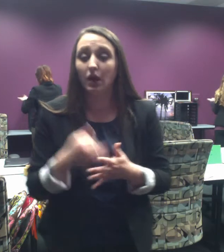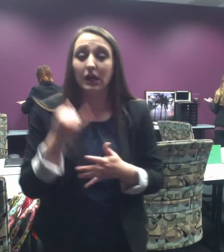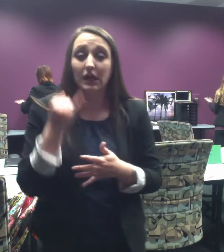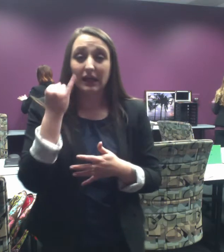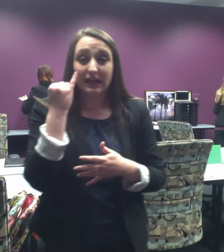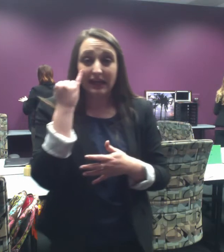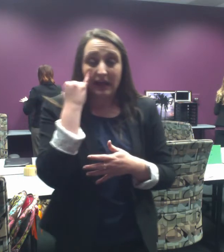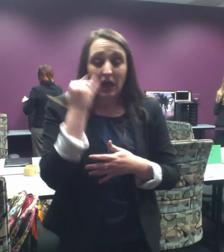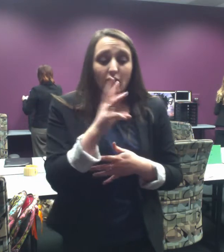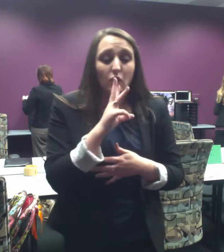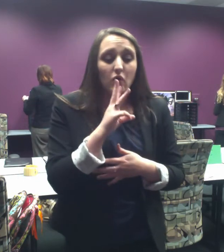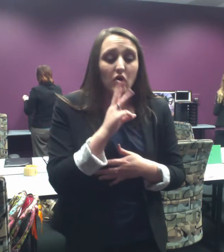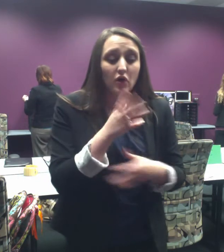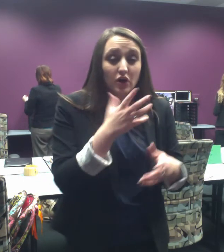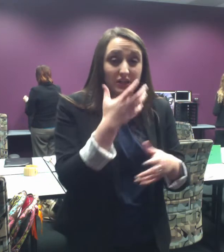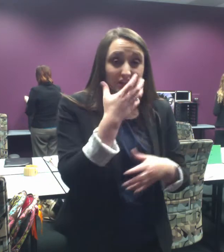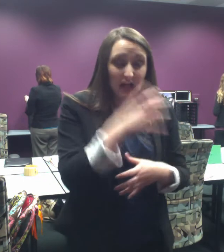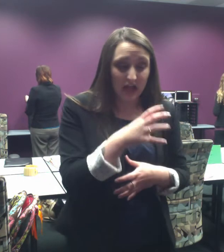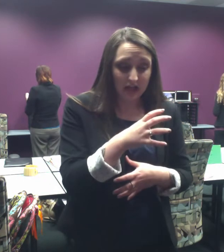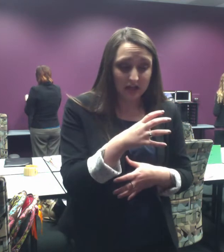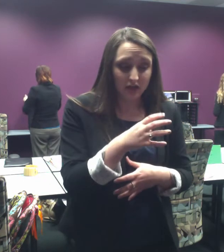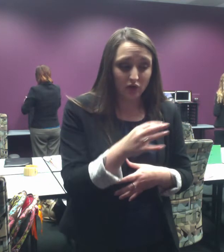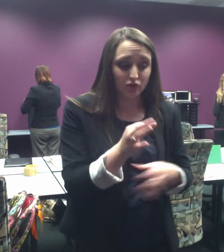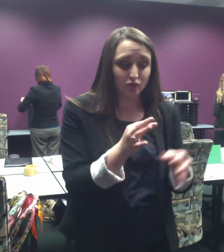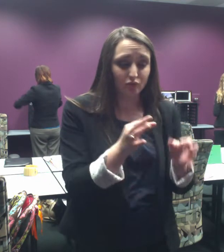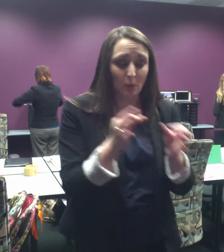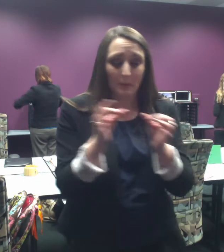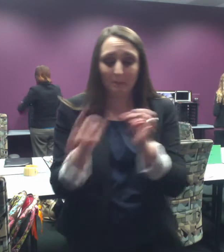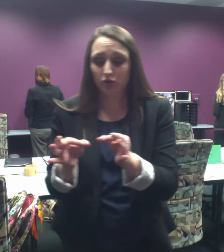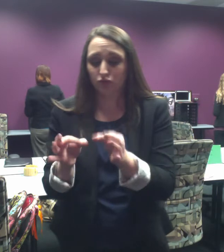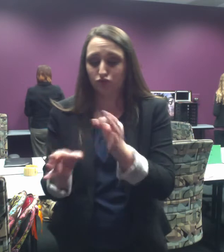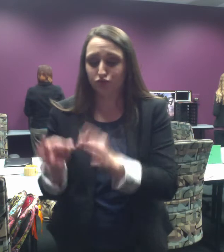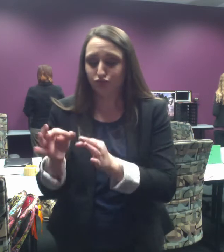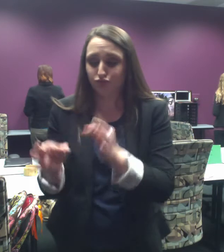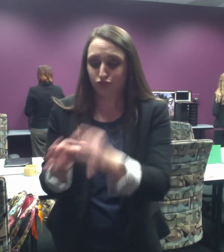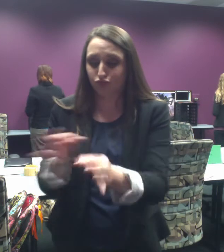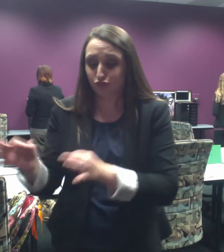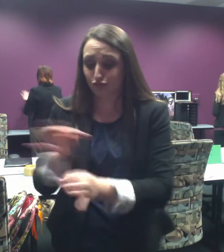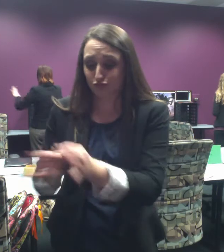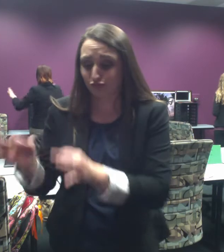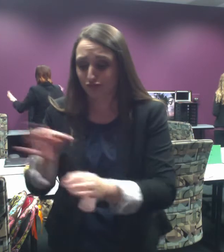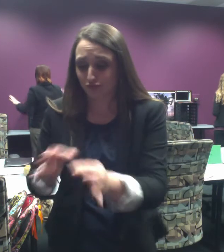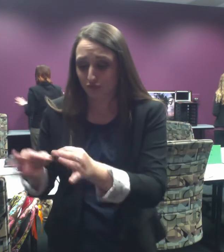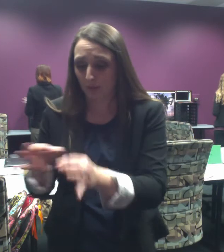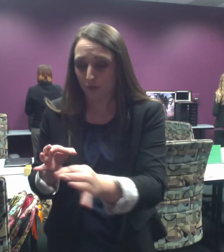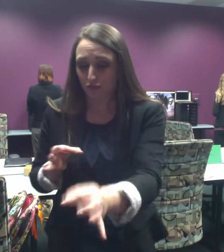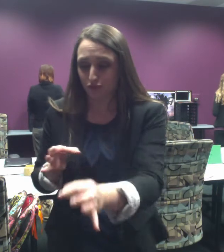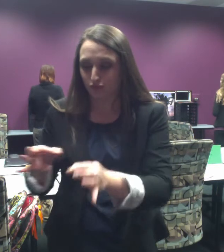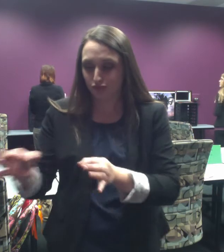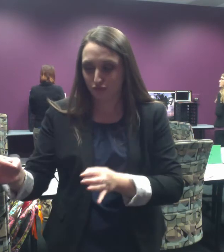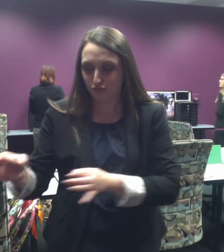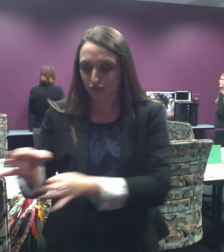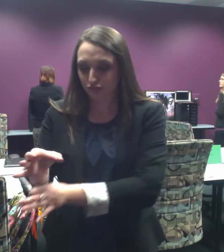The warm ones are just all over the place. And they've got all this space between them. Now, if you look at